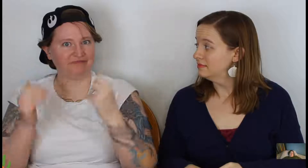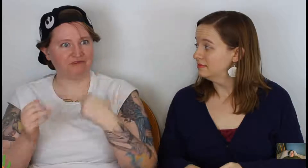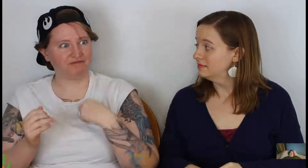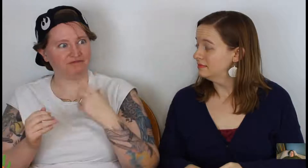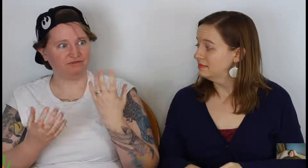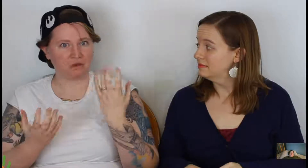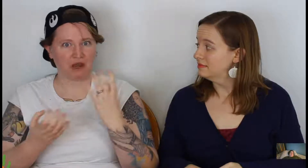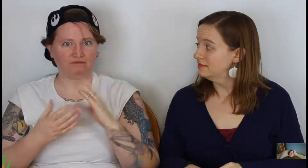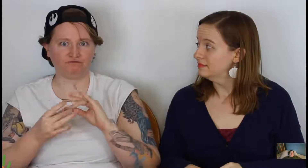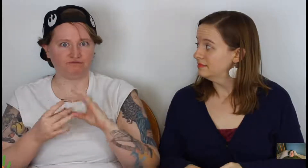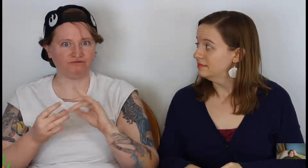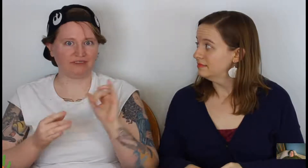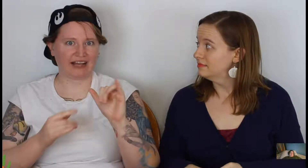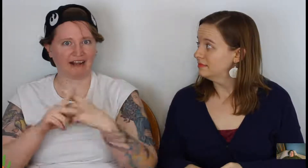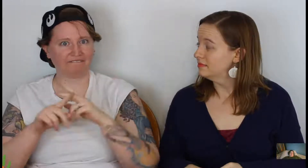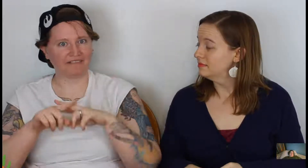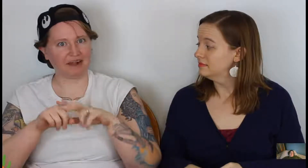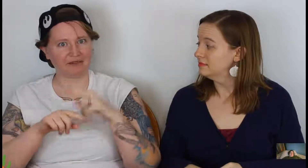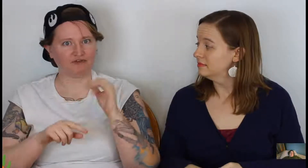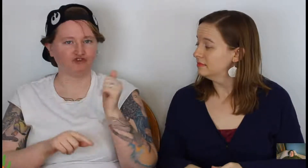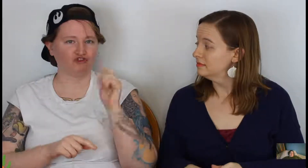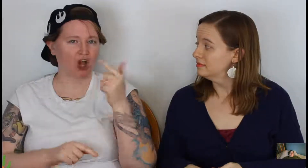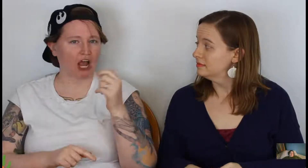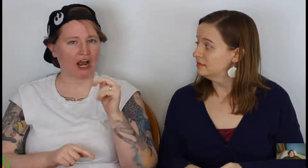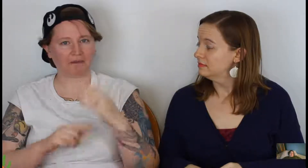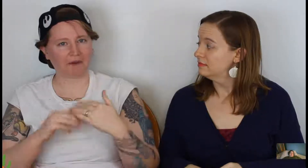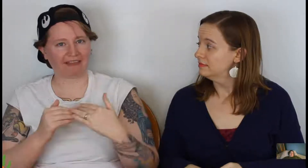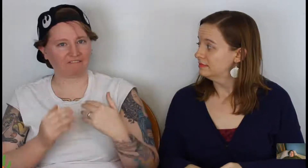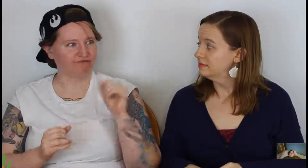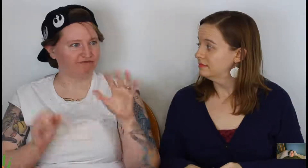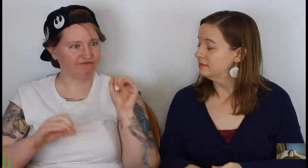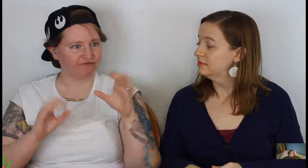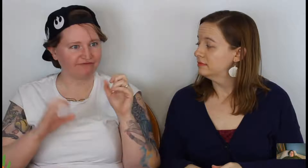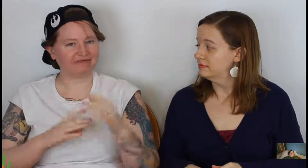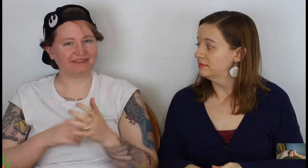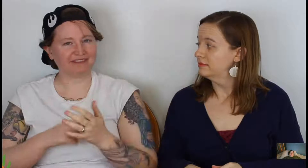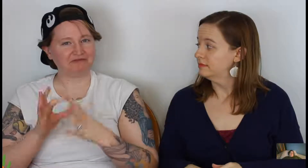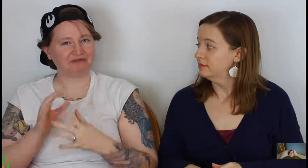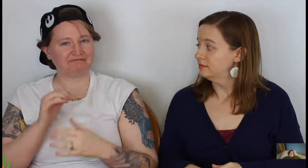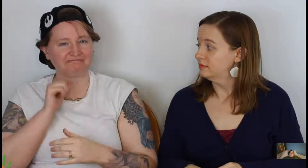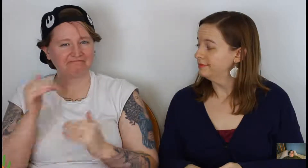peers, we both have higher vocabulary levels that have a certain jargon or certain